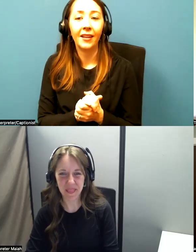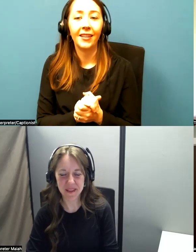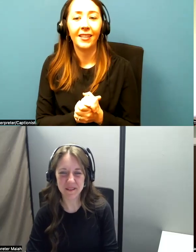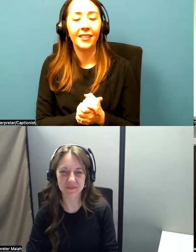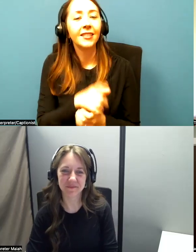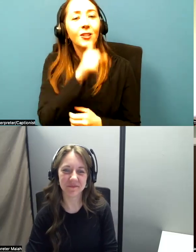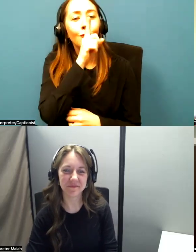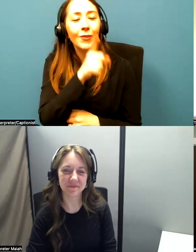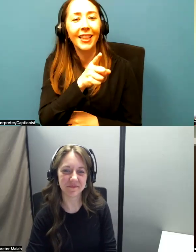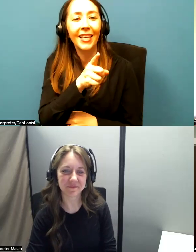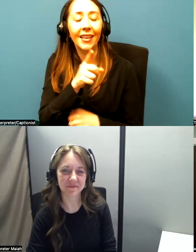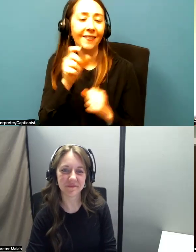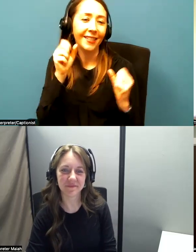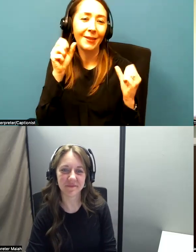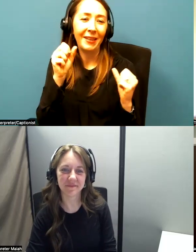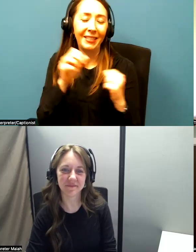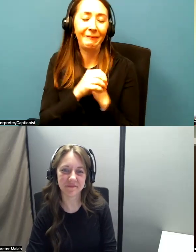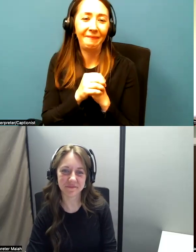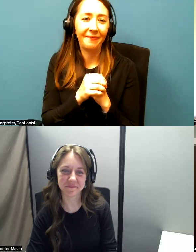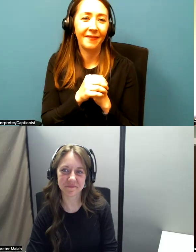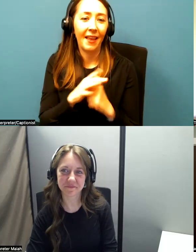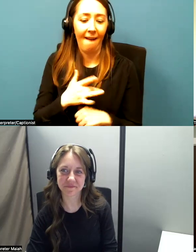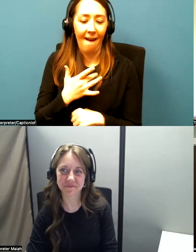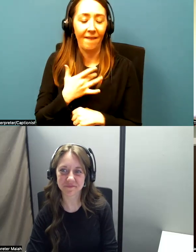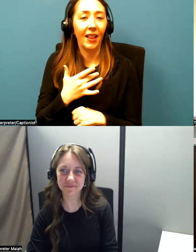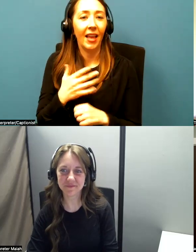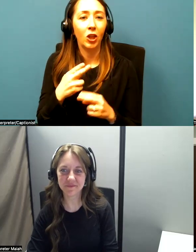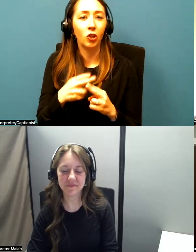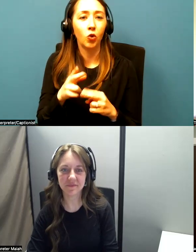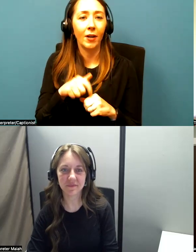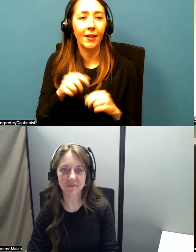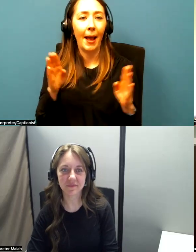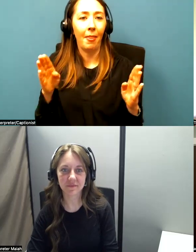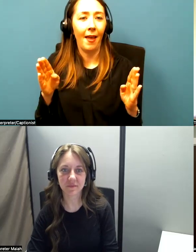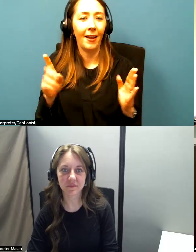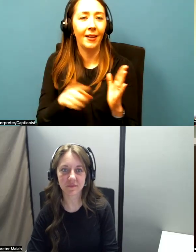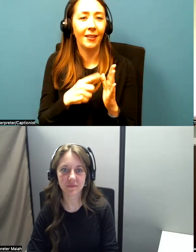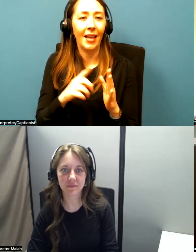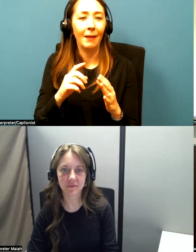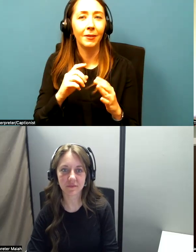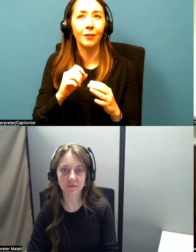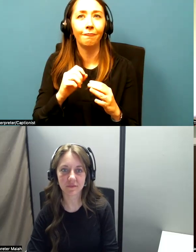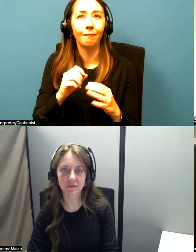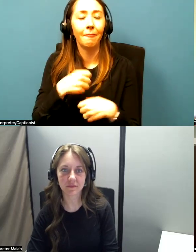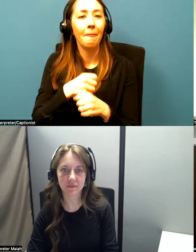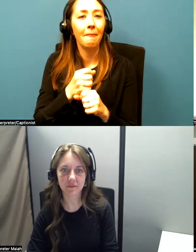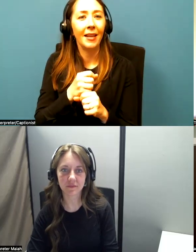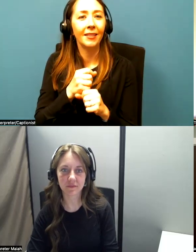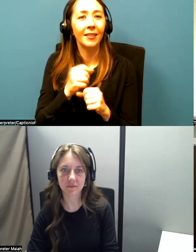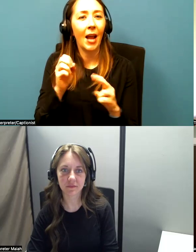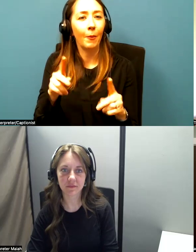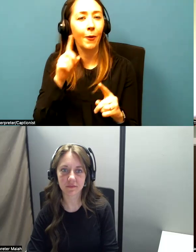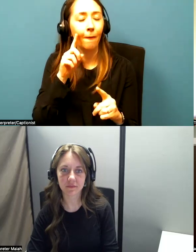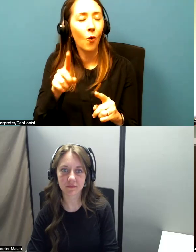so it's amazing. I feel like the shortened timeline can create an opportunity for almost